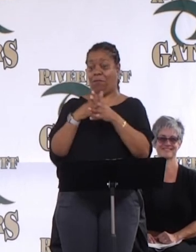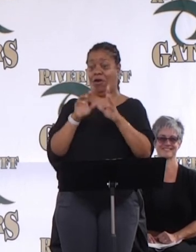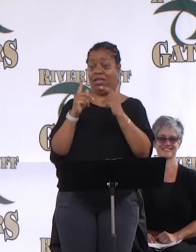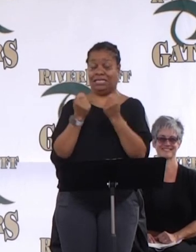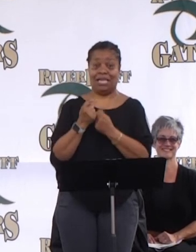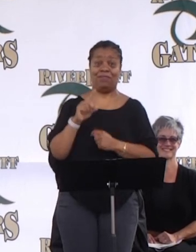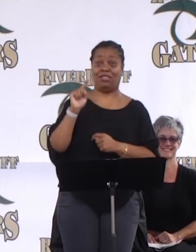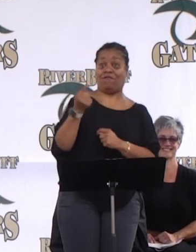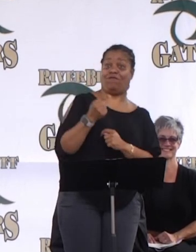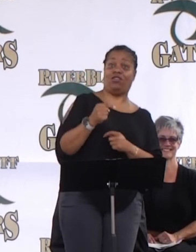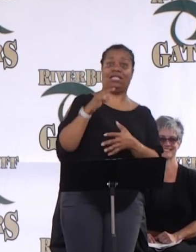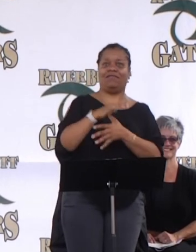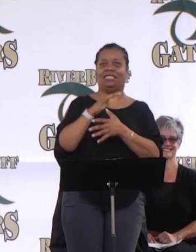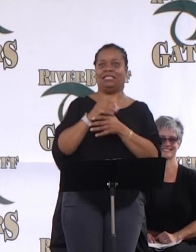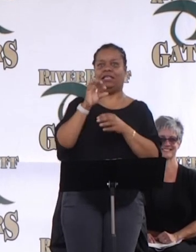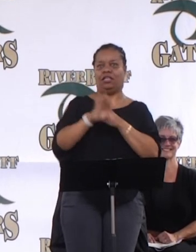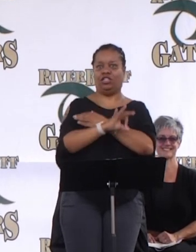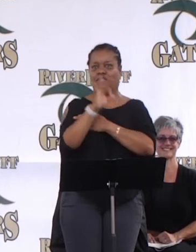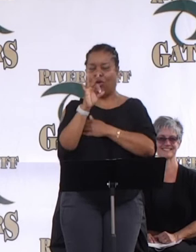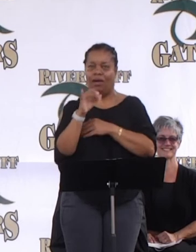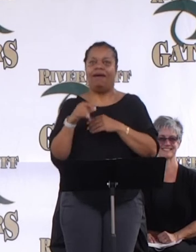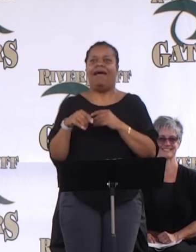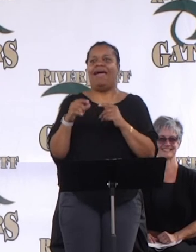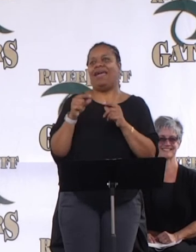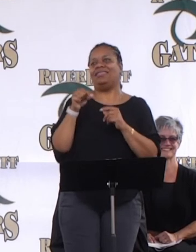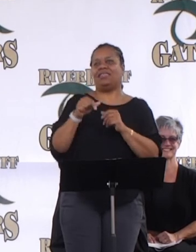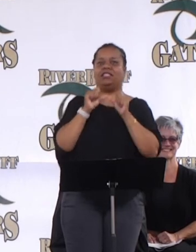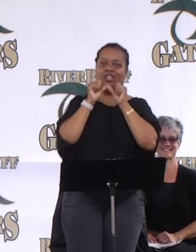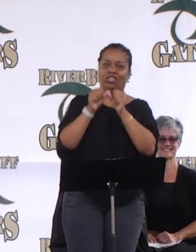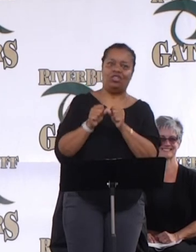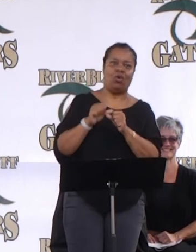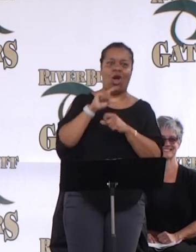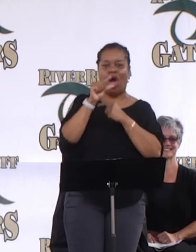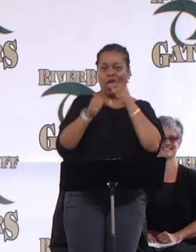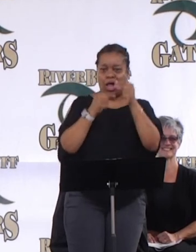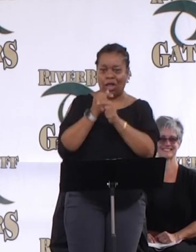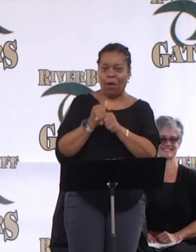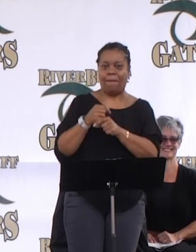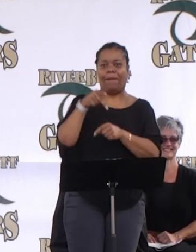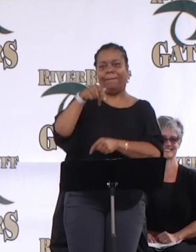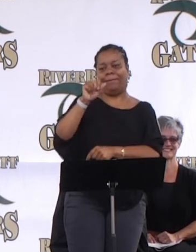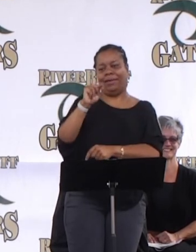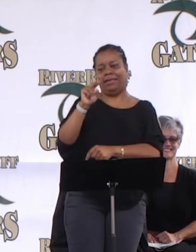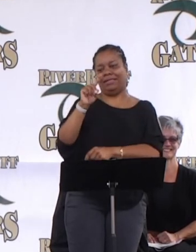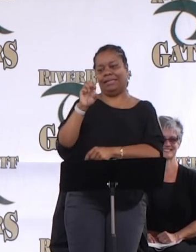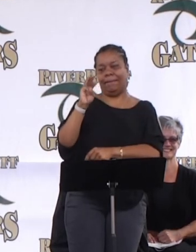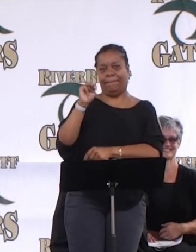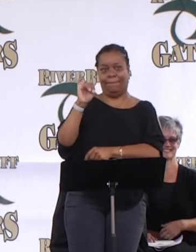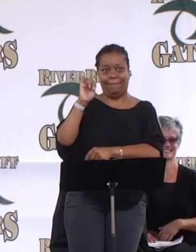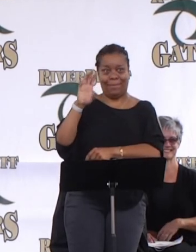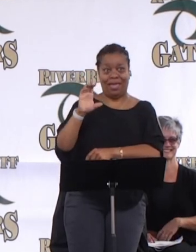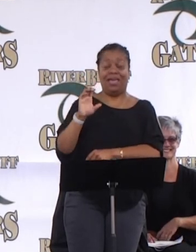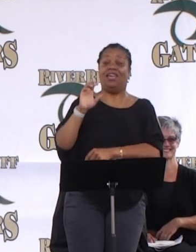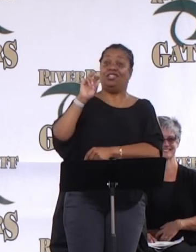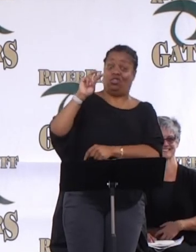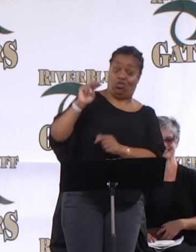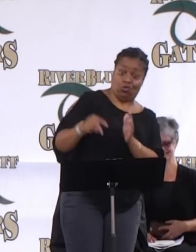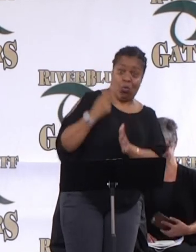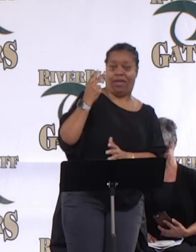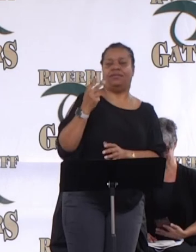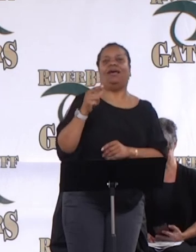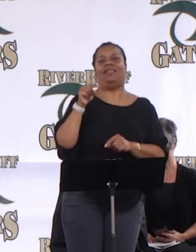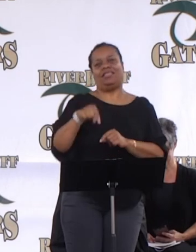first ever senior sunrise, and this class endured a global pandemic twice. This year could have been a